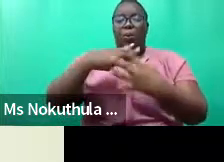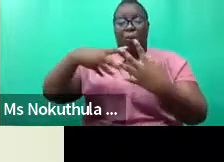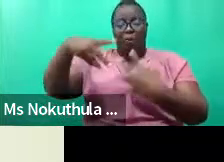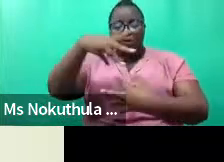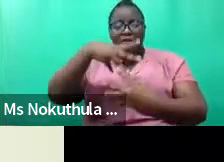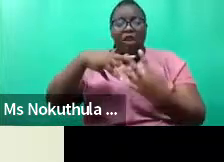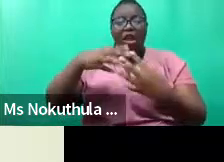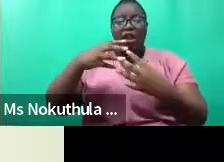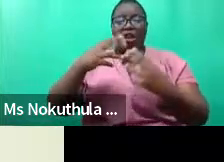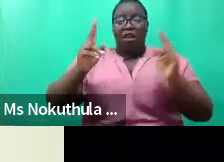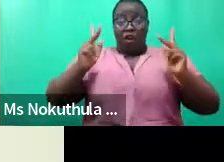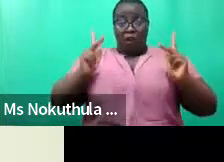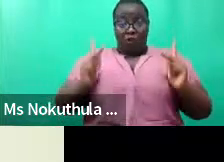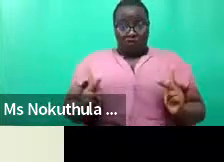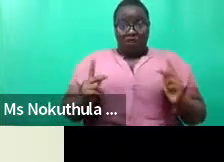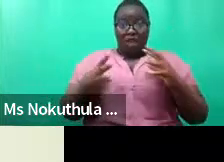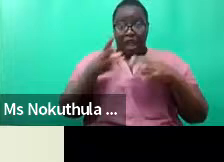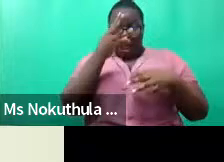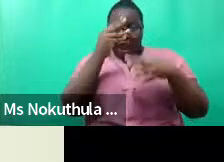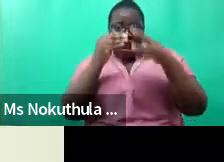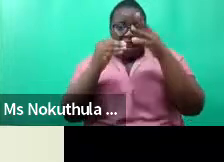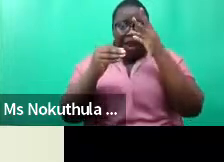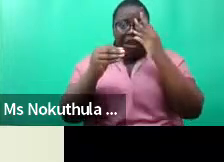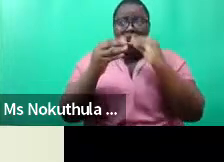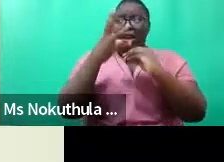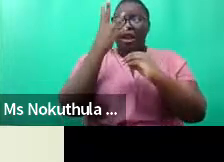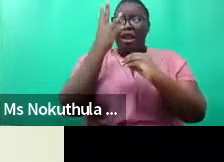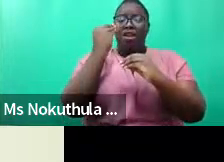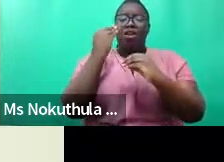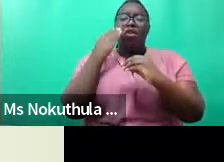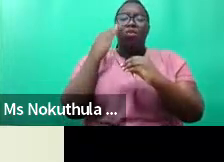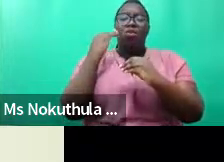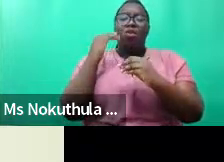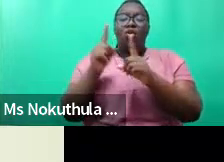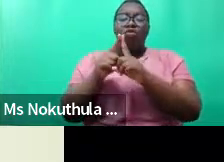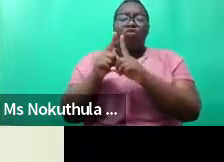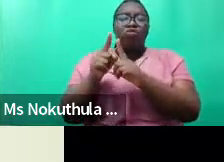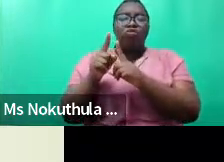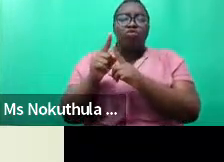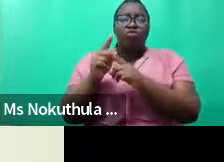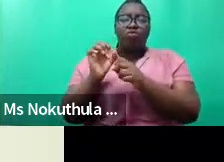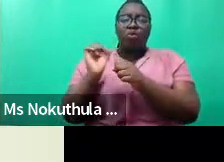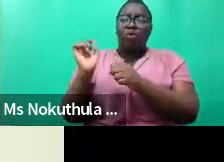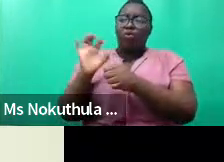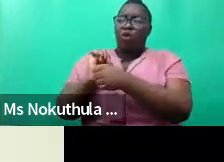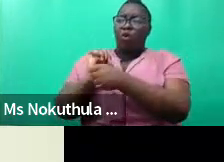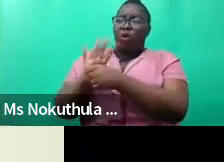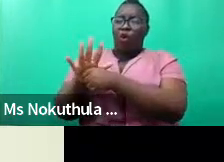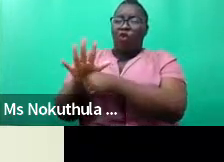physical learning on account of COVID. So on those occasions where we could